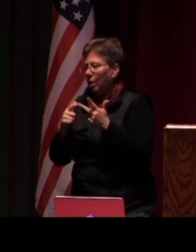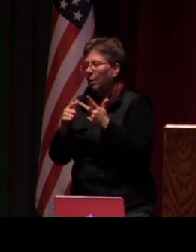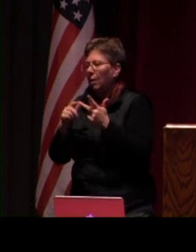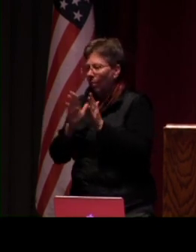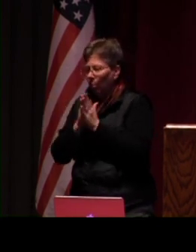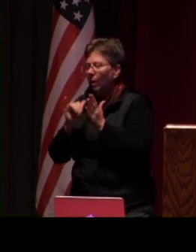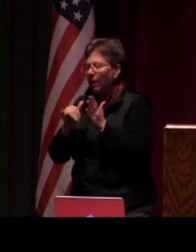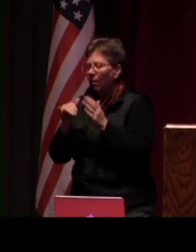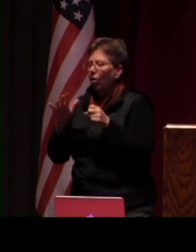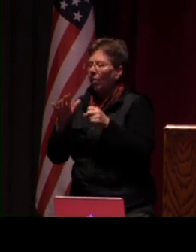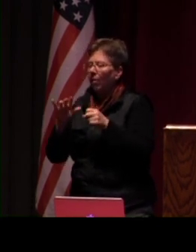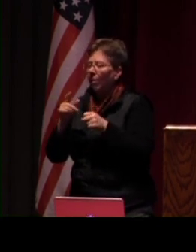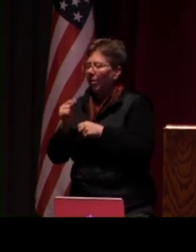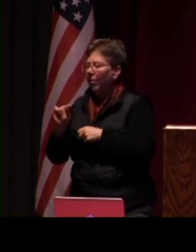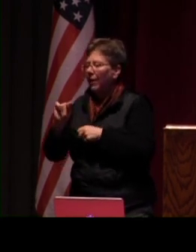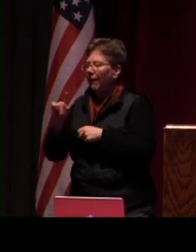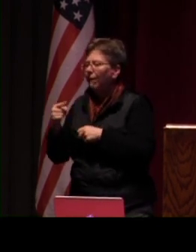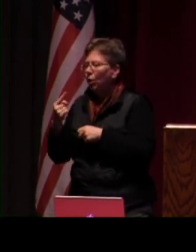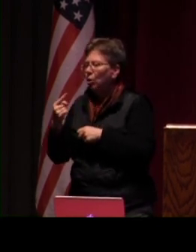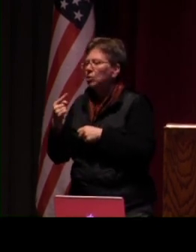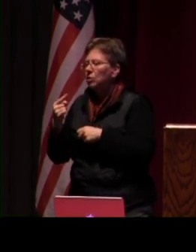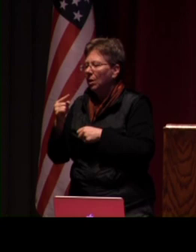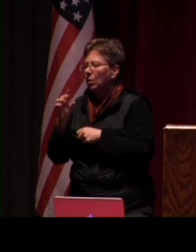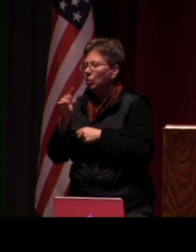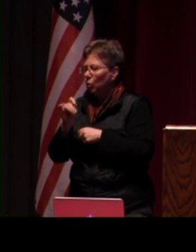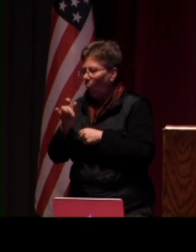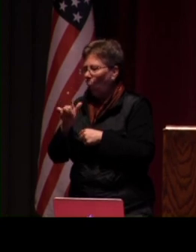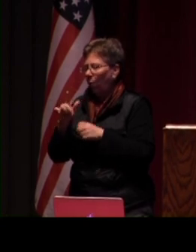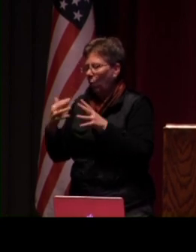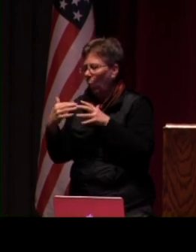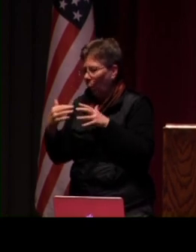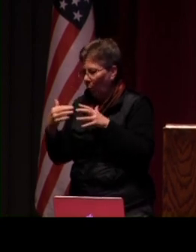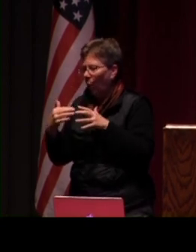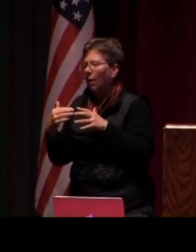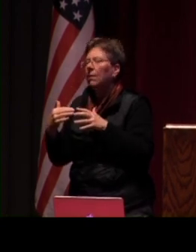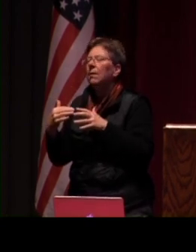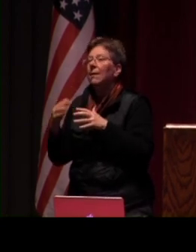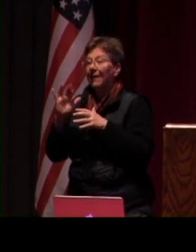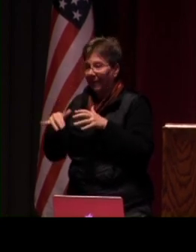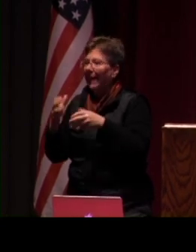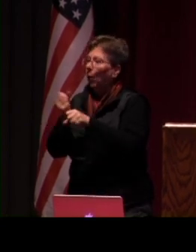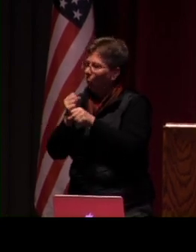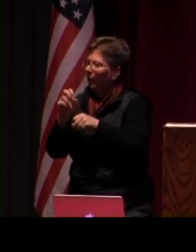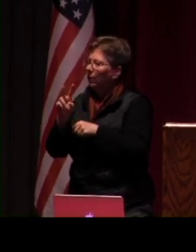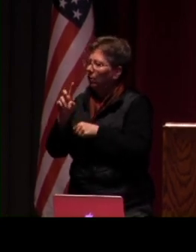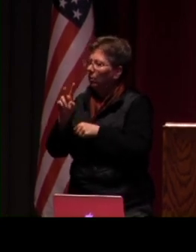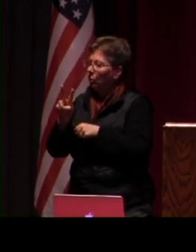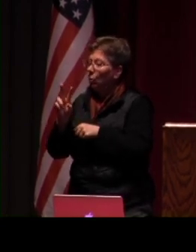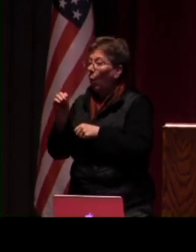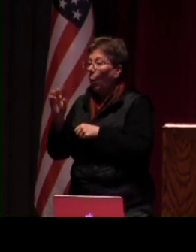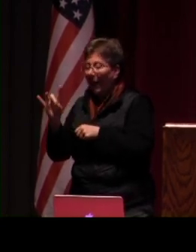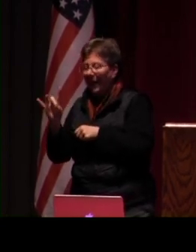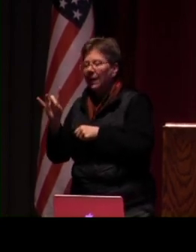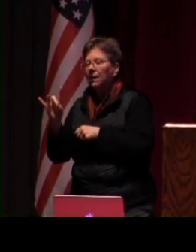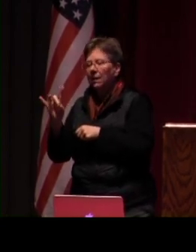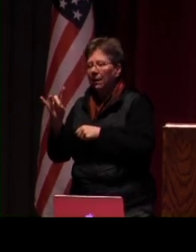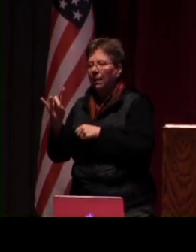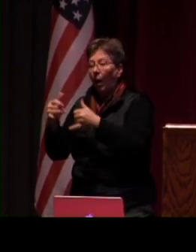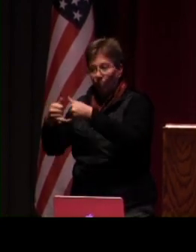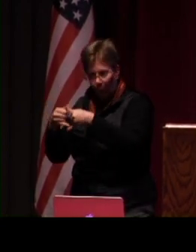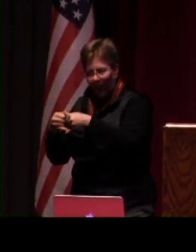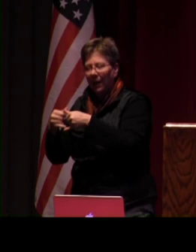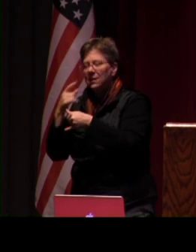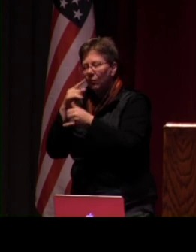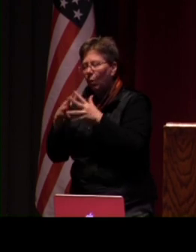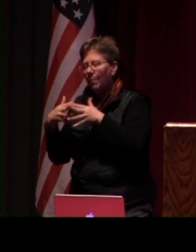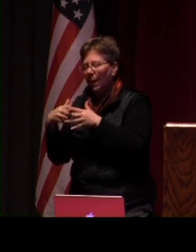War, Napoleon's Europe and the Birth of War as We Know It, which won the 2008 Louis Gottschalk Prize of the